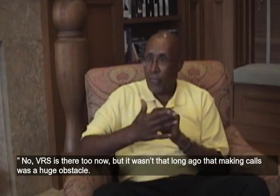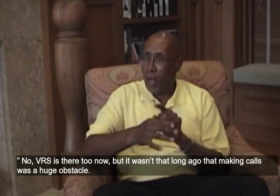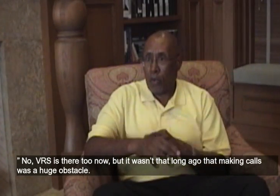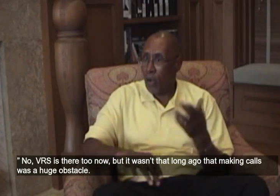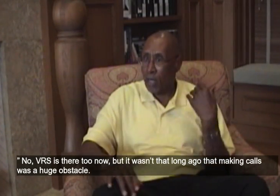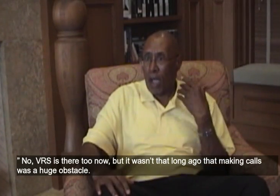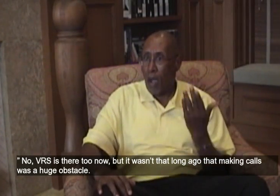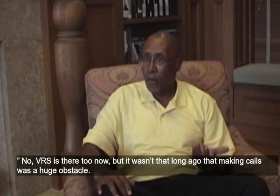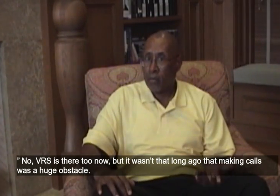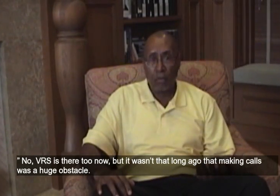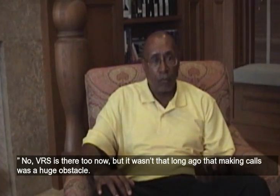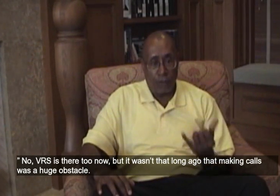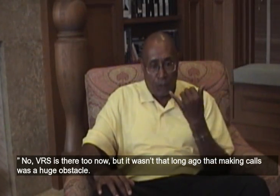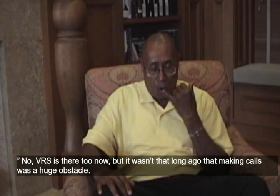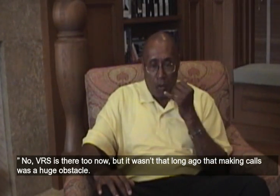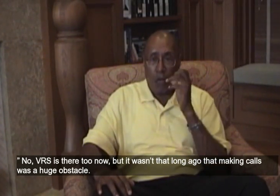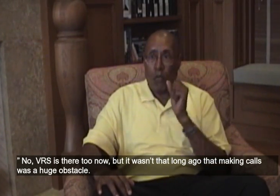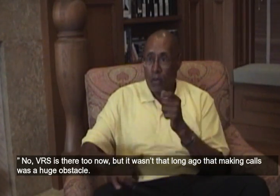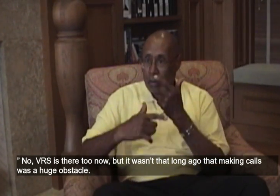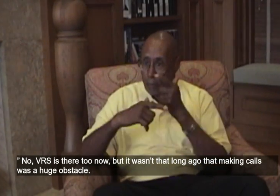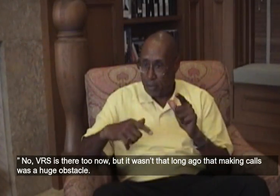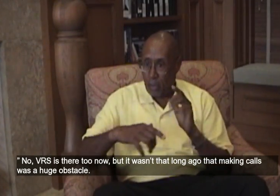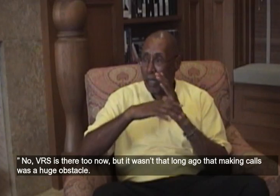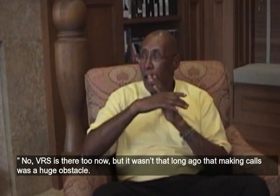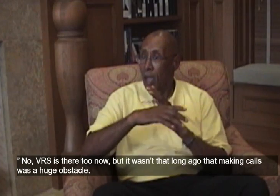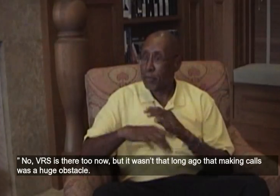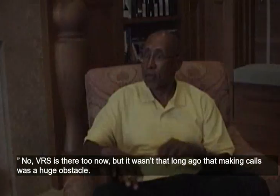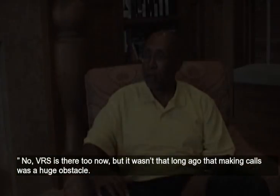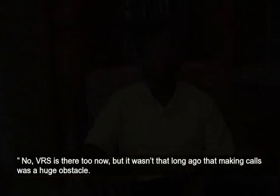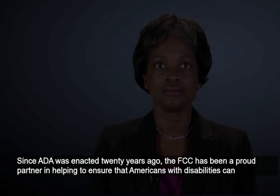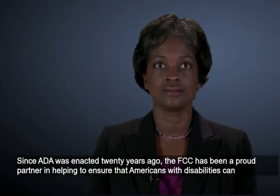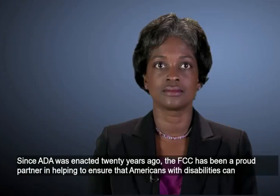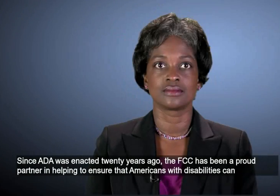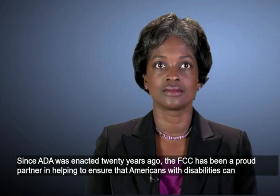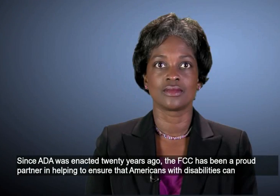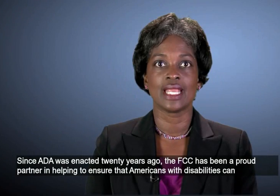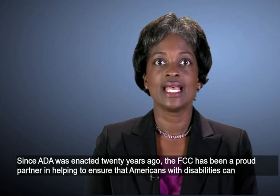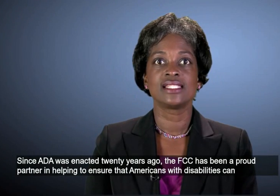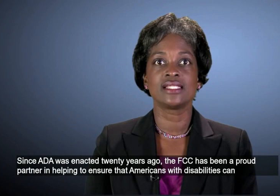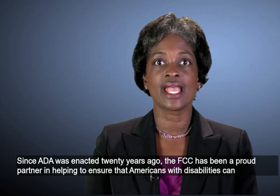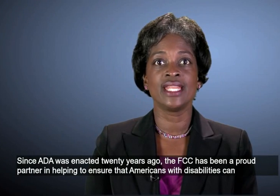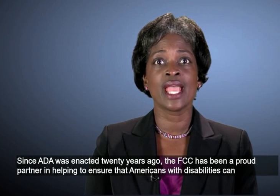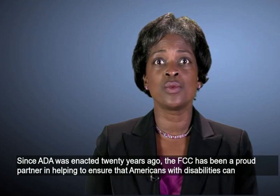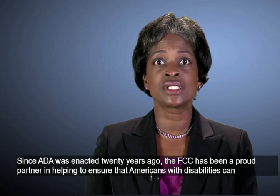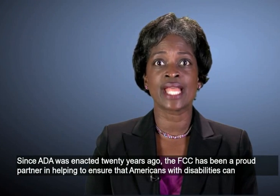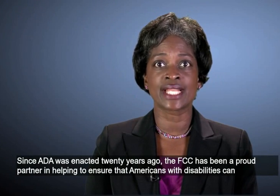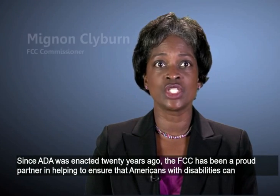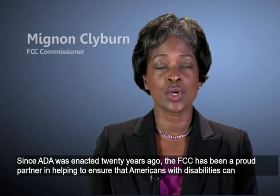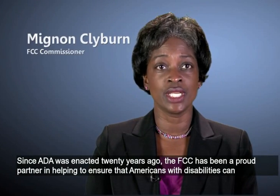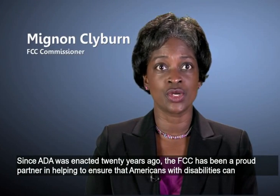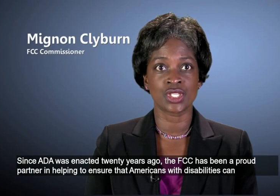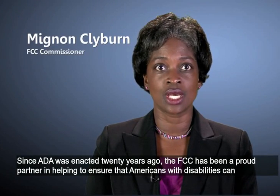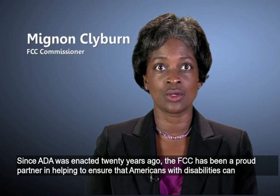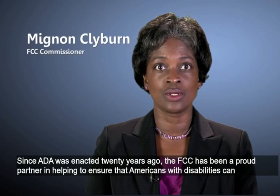But it wasn't that long ago that making calls was a huge obstacle. Since ADA was enacted 20 years ago,